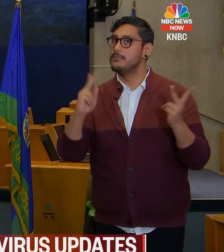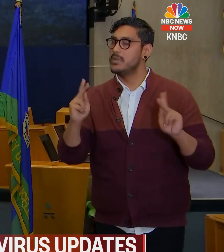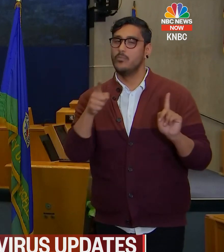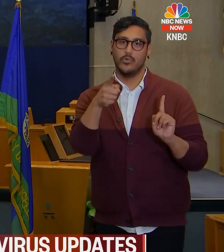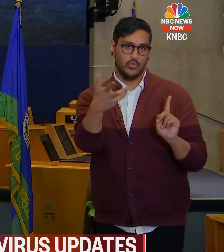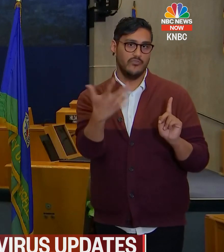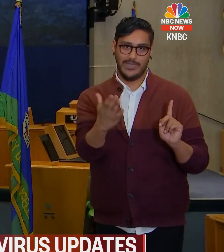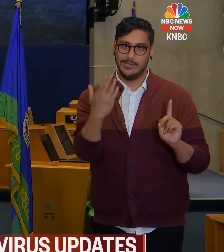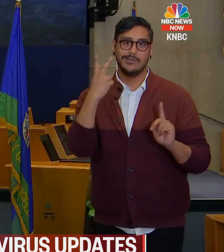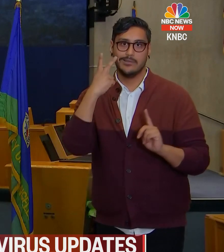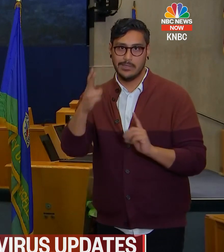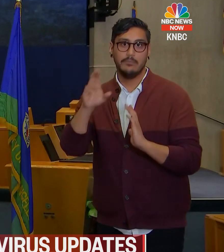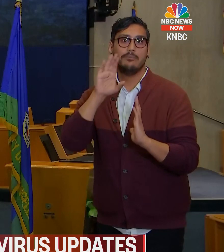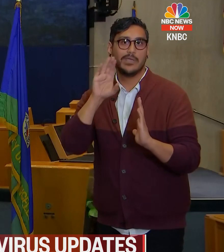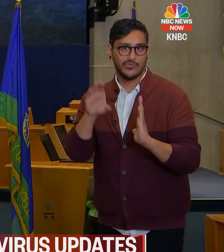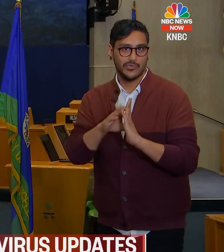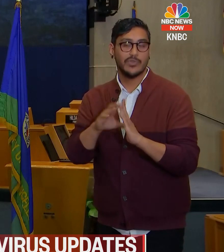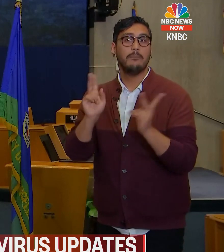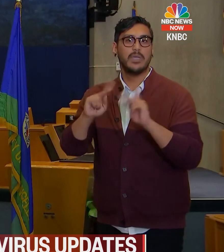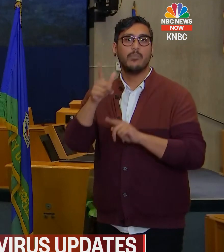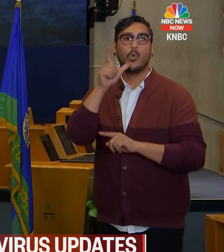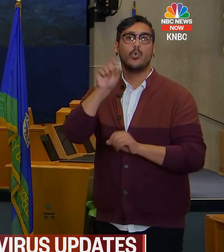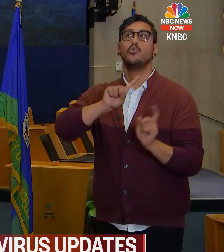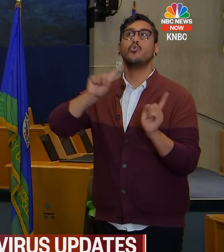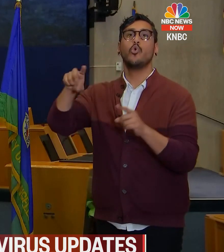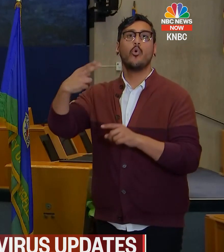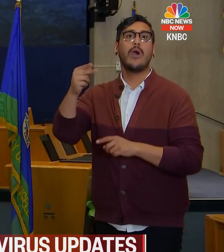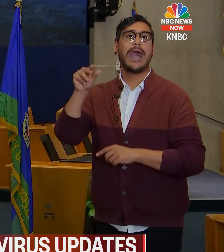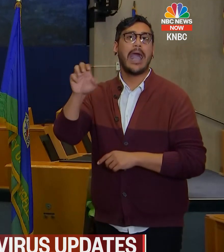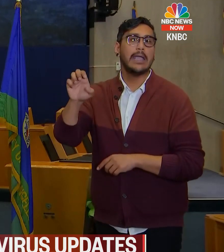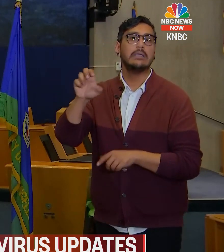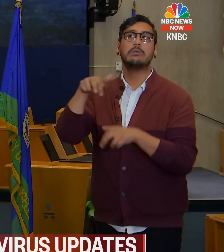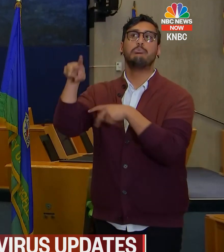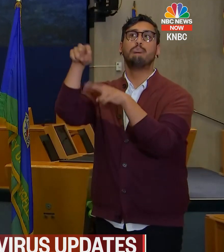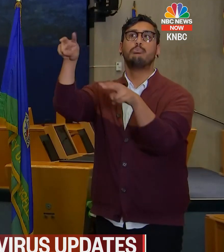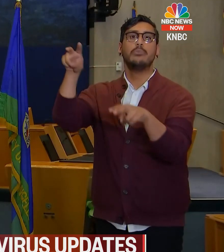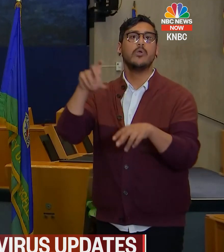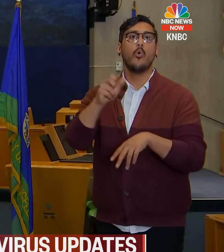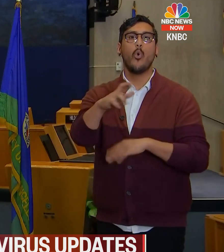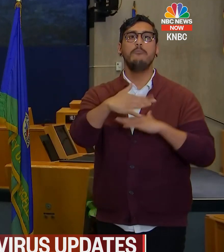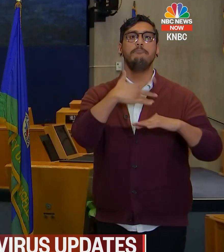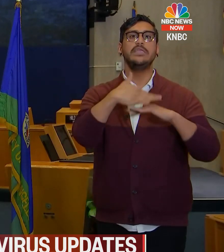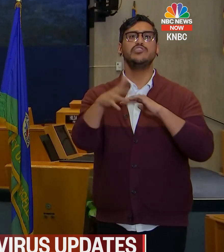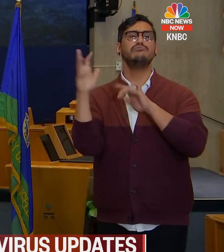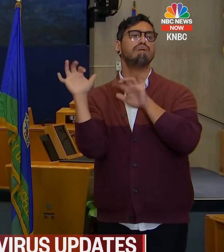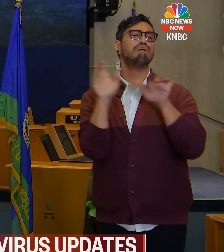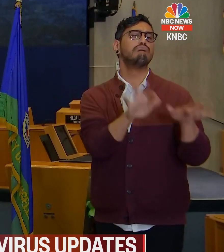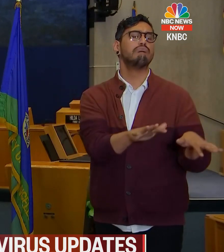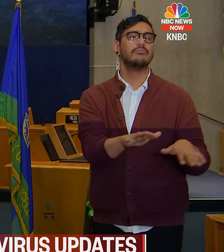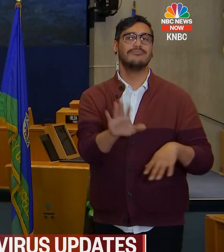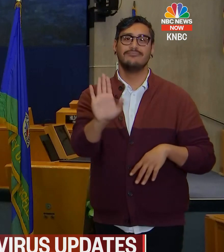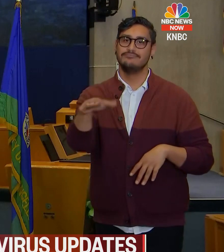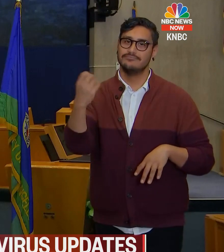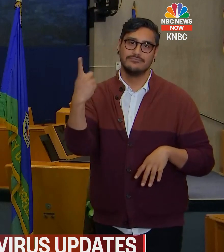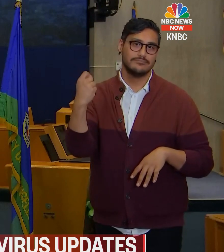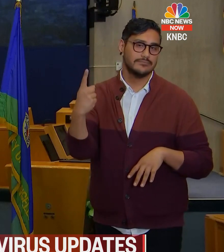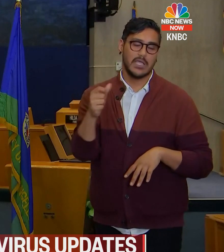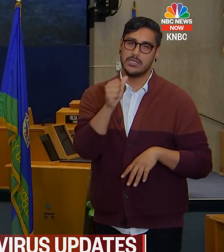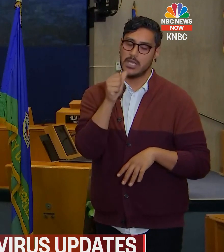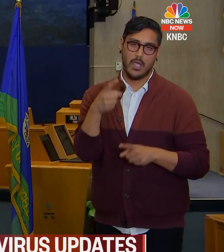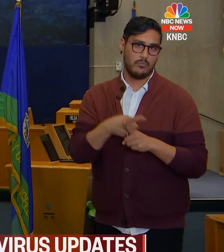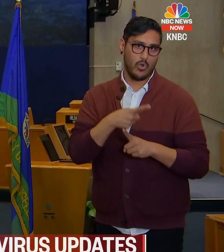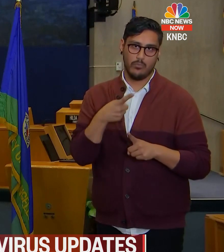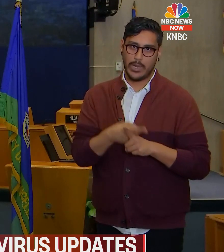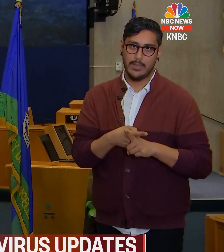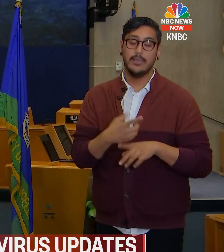all weekend, who are congregating on our trails and on the beaches. This is not appropriate, and we ask you, when you're out